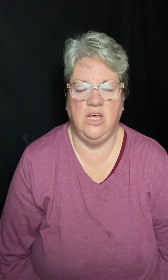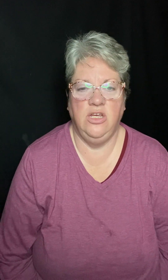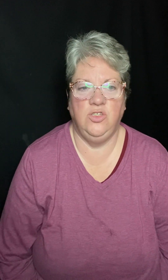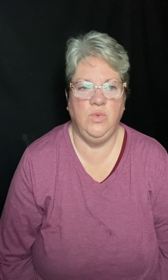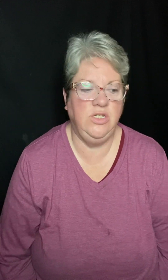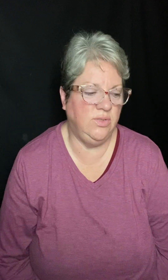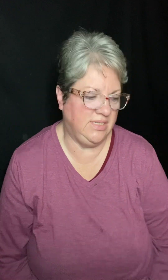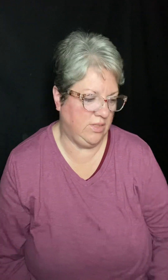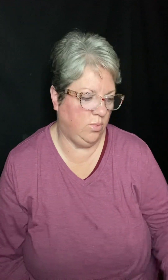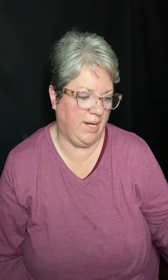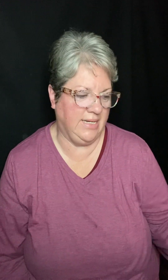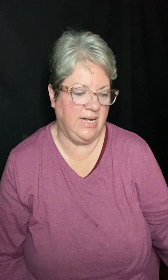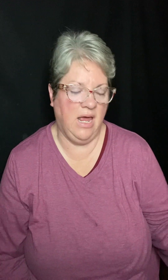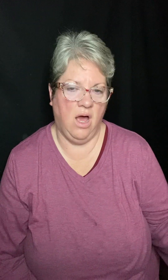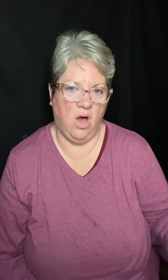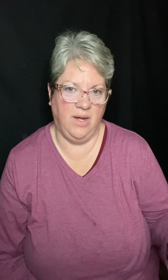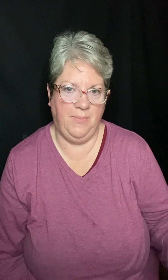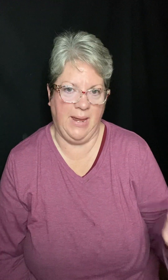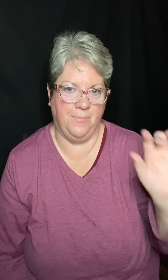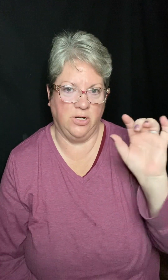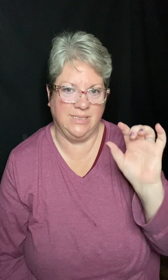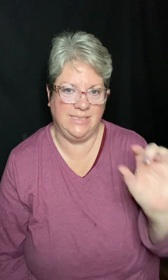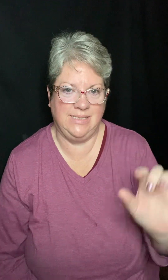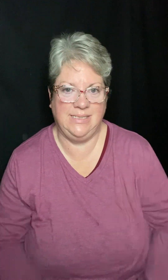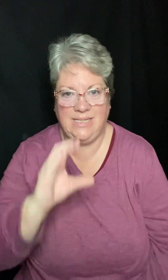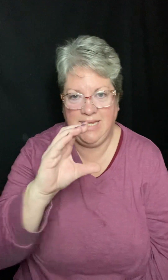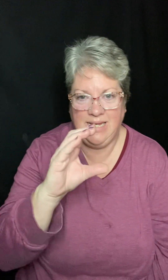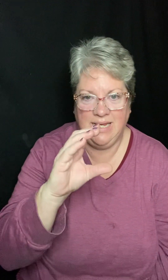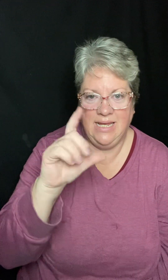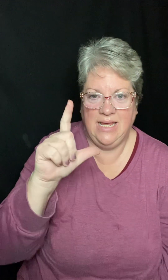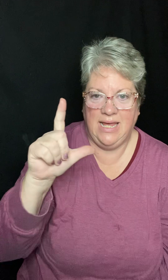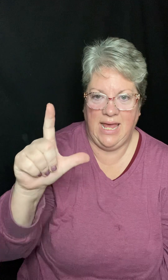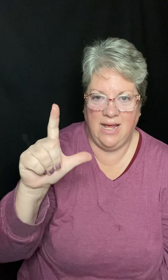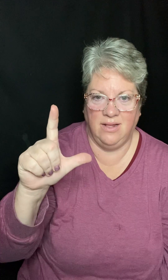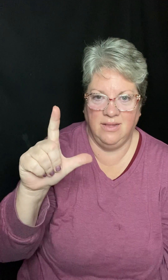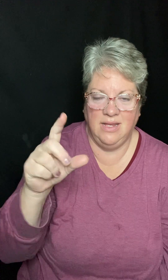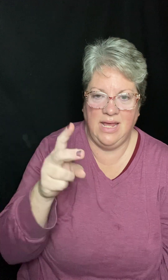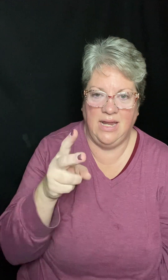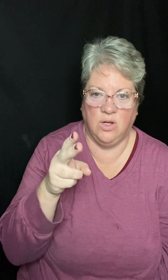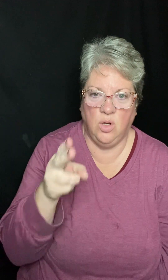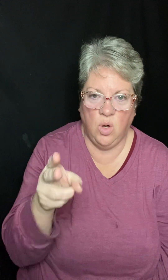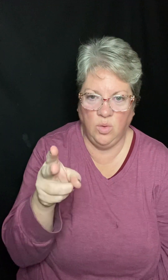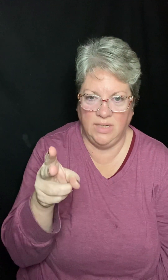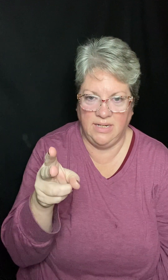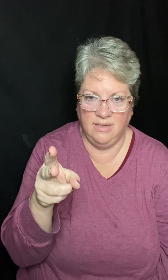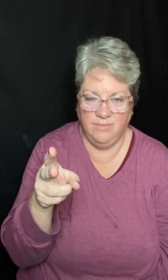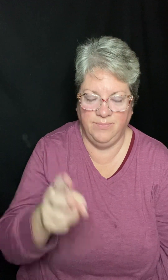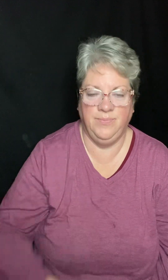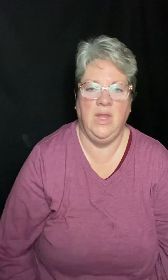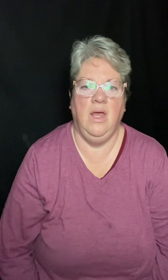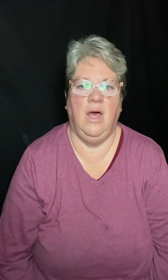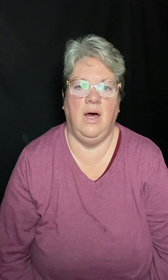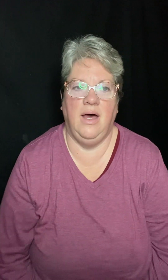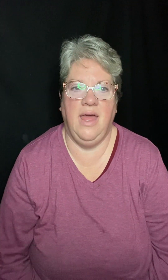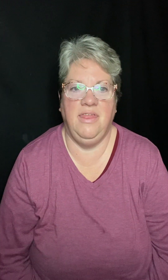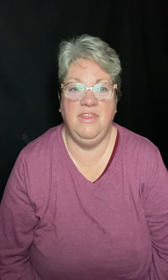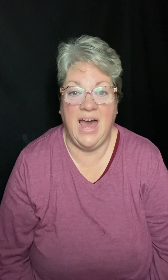So when you see written on paper C, L, and a colon, that